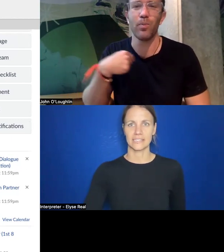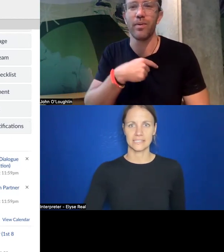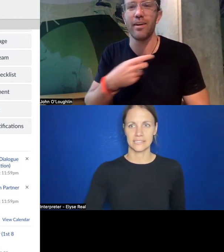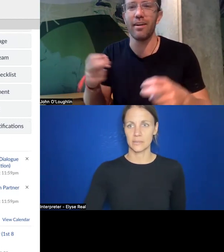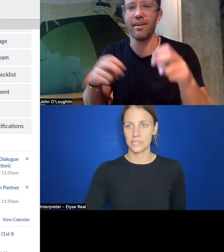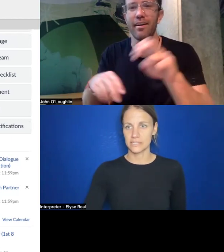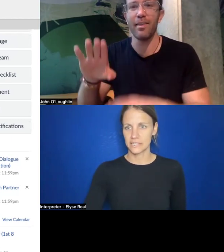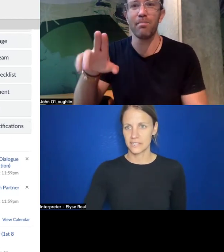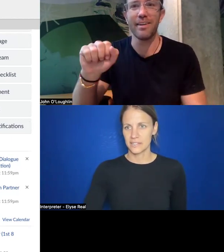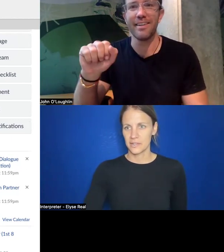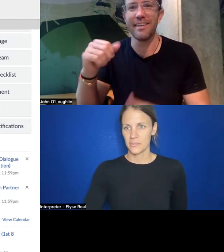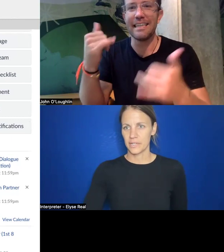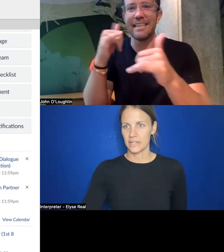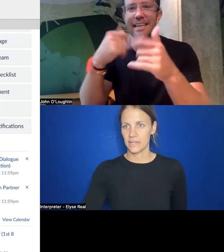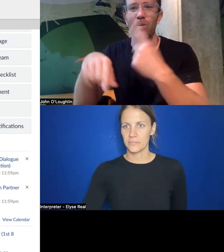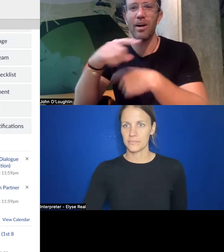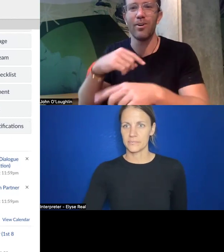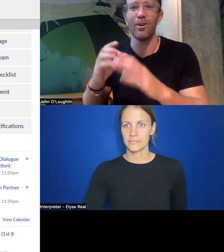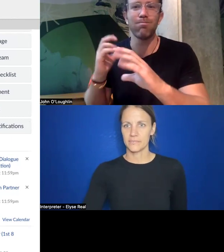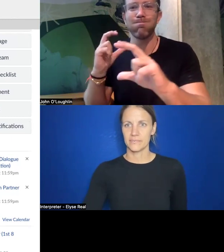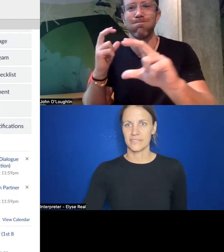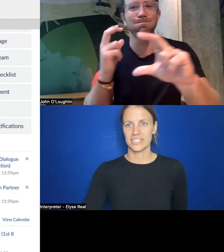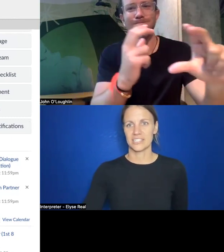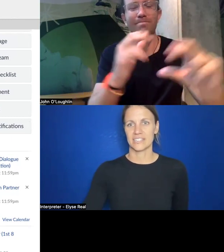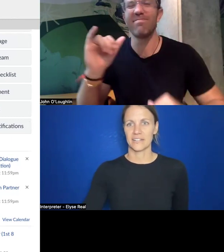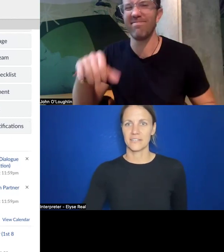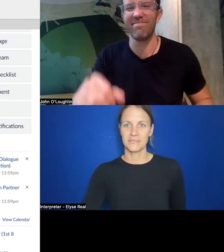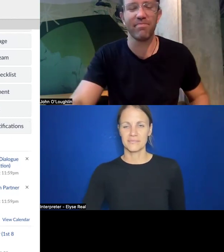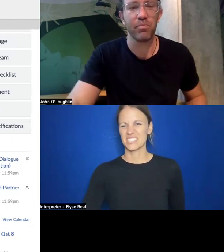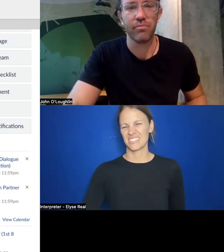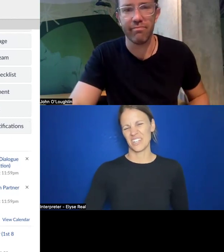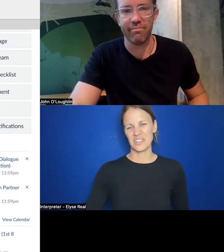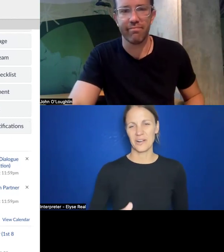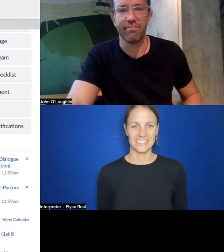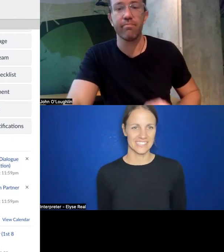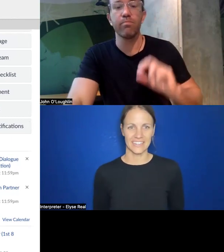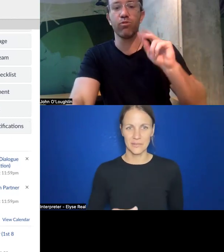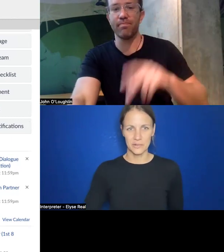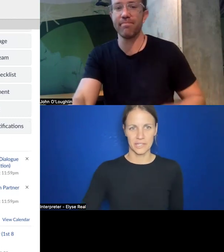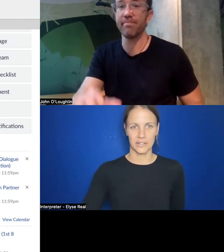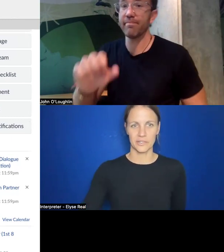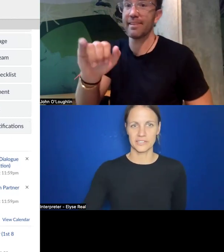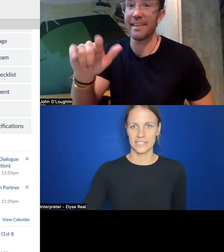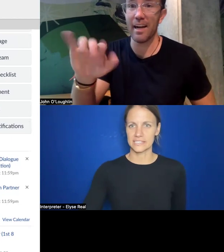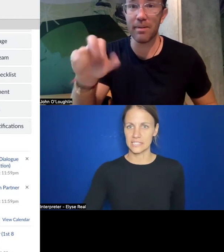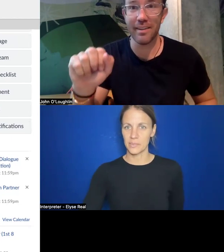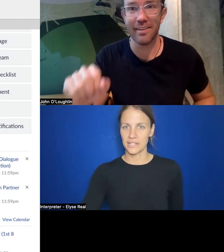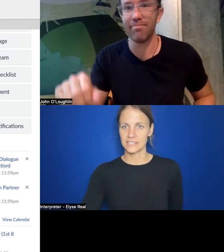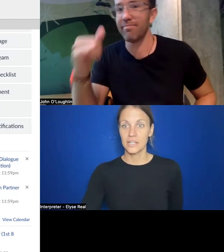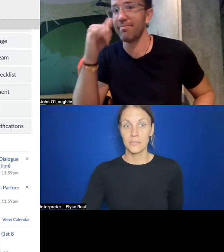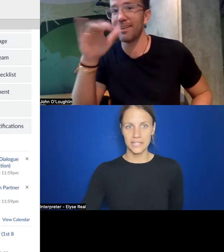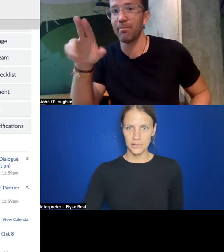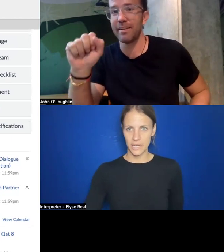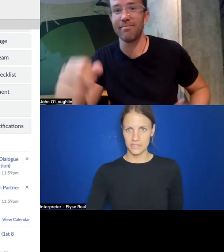sounds like silly bus, but it's just like a funny way to sign that, a little play on words like a silly